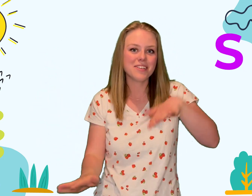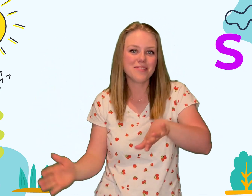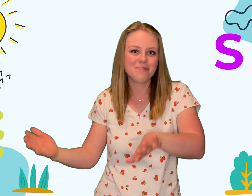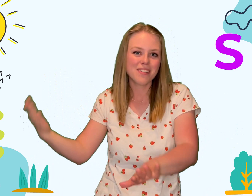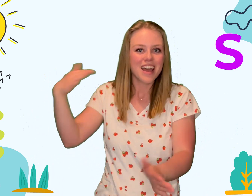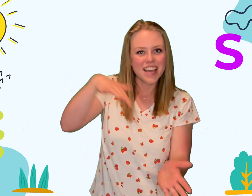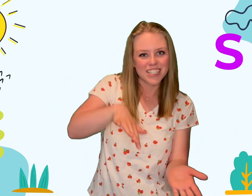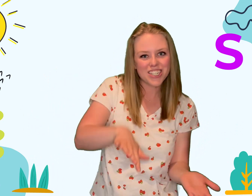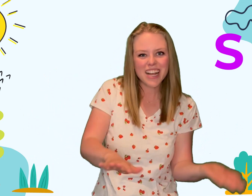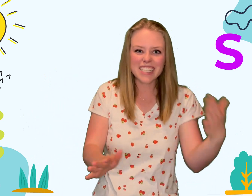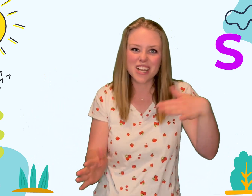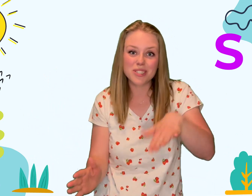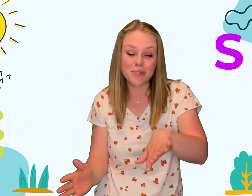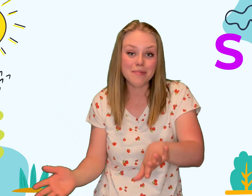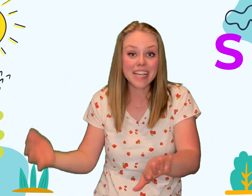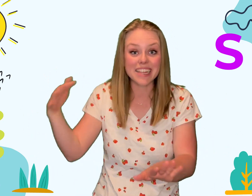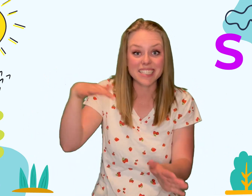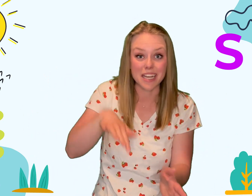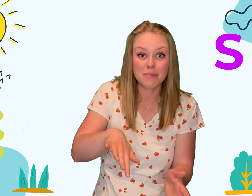Swim. Do you like to go swimming in the summertime?